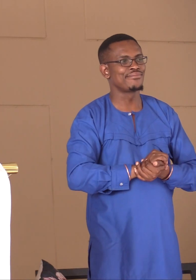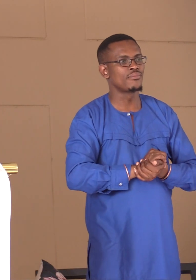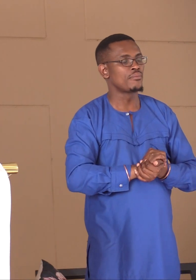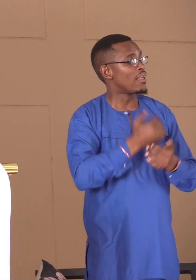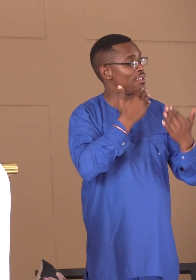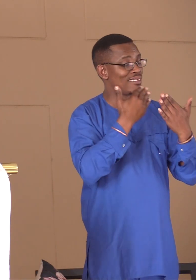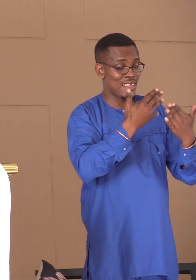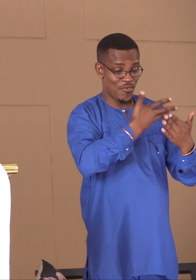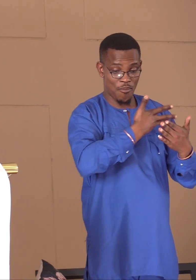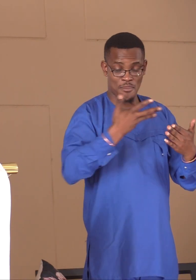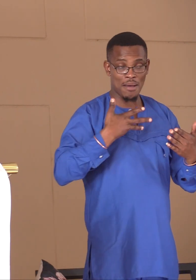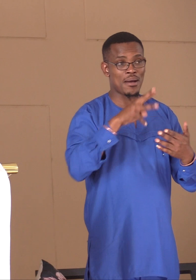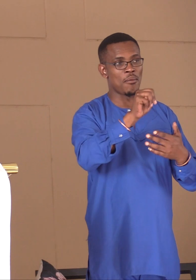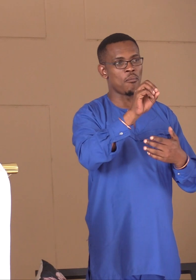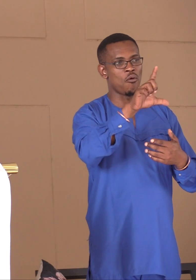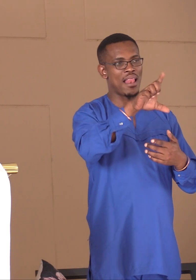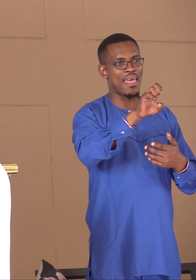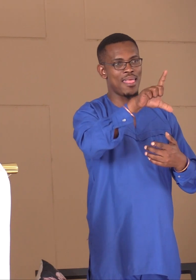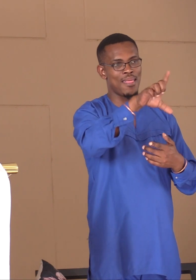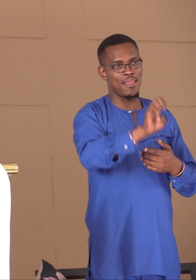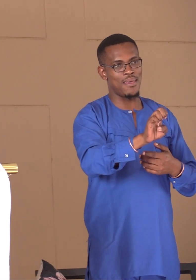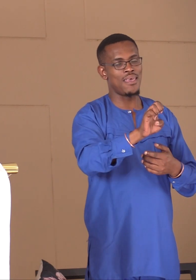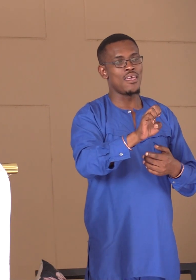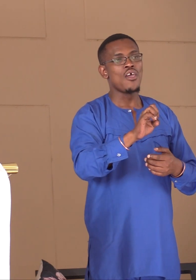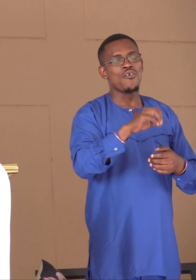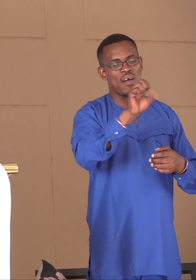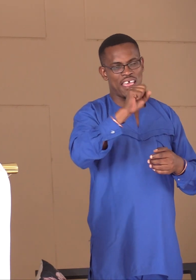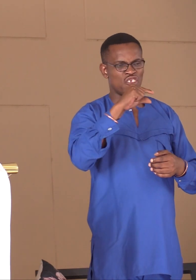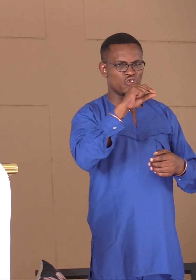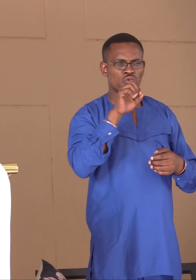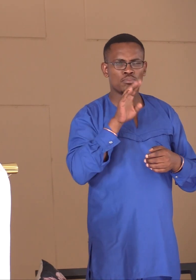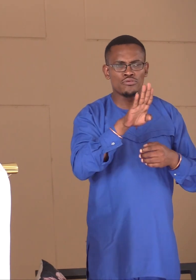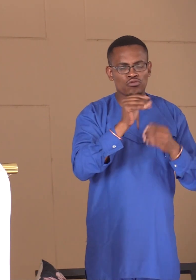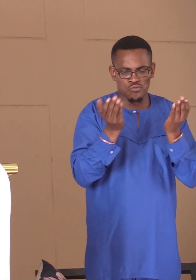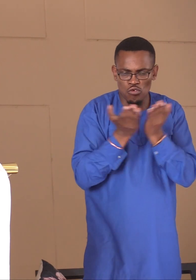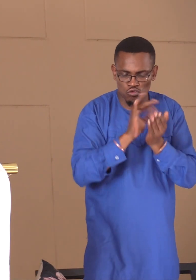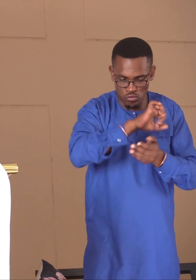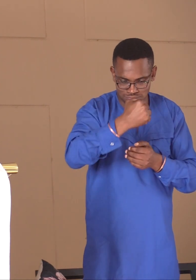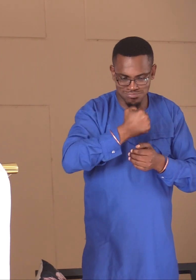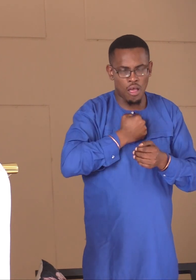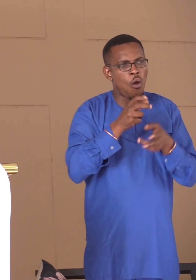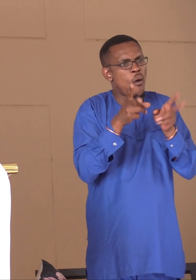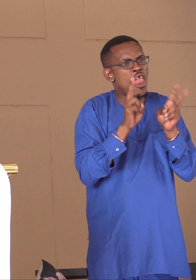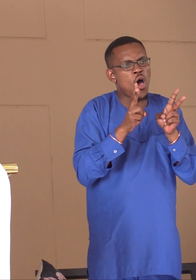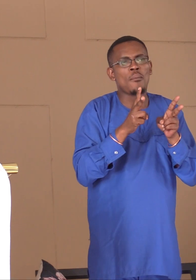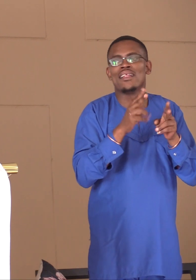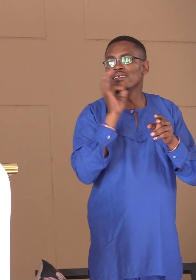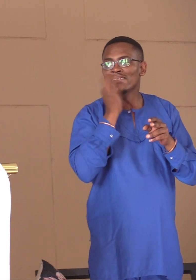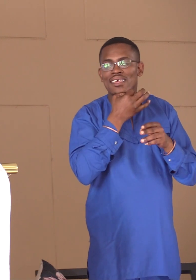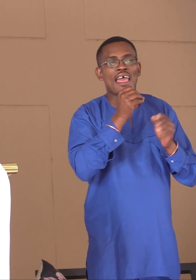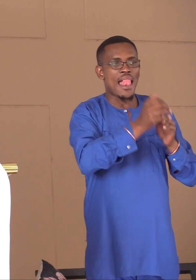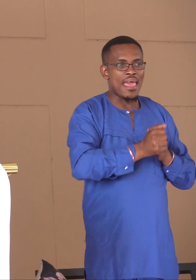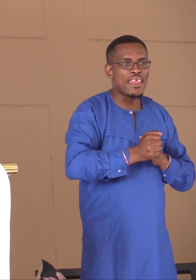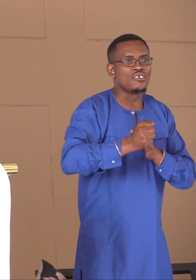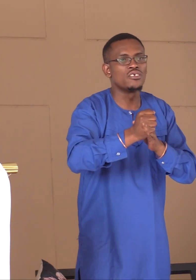Thank you very much, ma'am. Mulele, really you are our governor for this school, and we normally say leadership starts with governance.